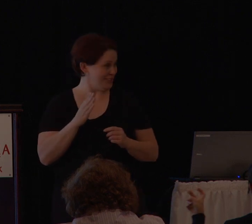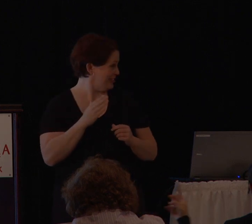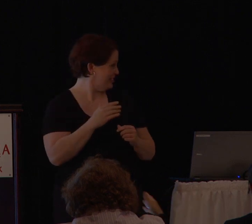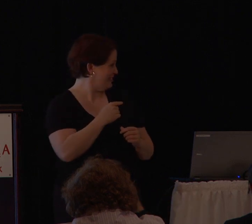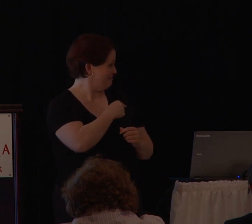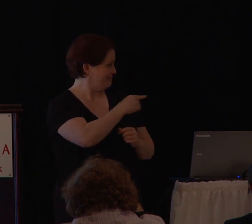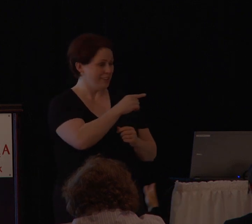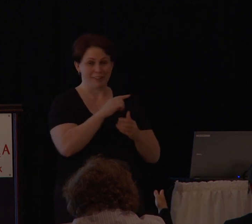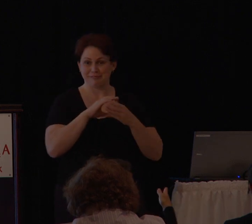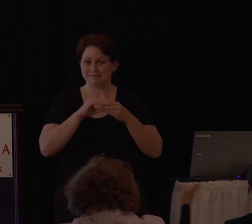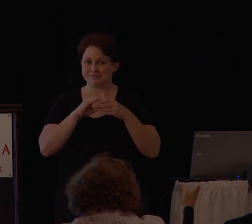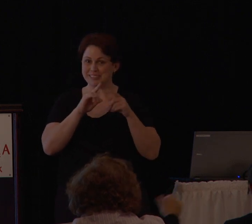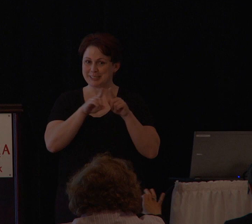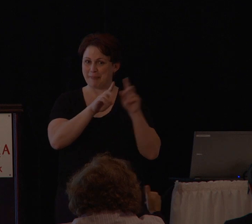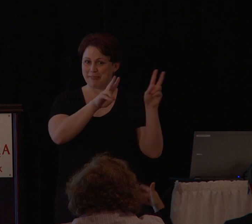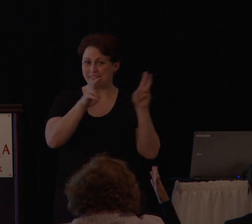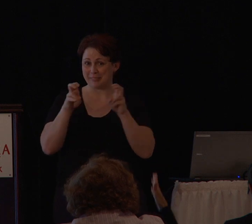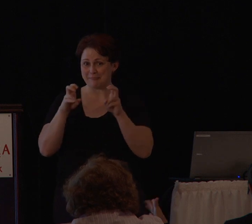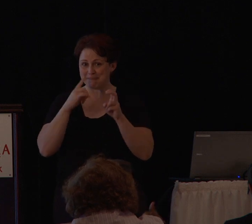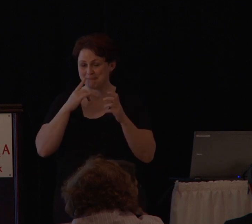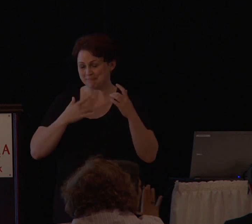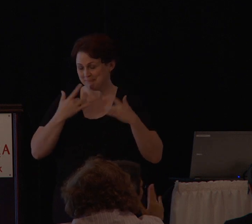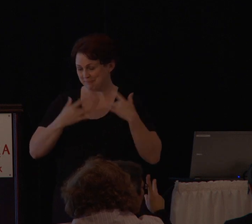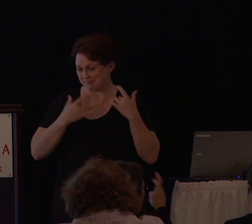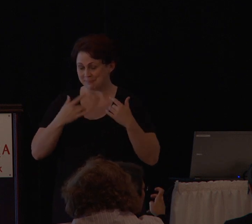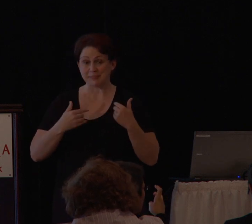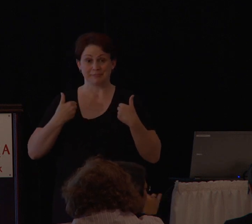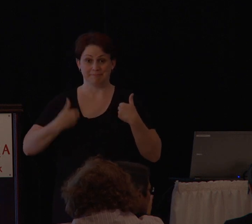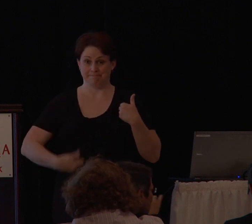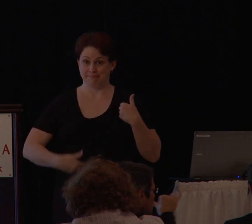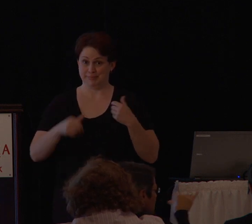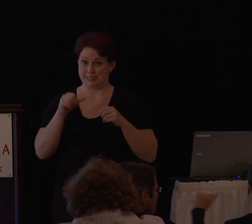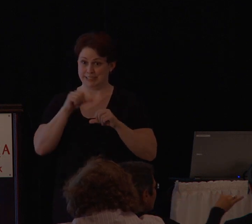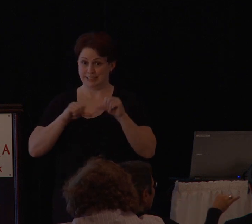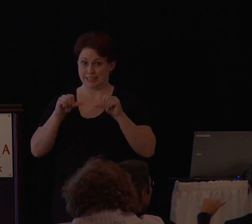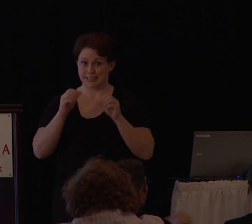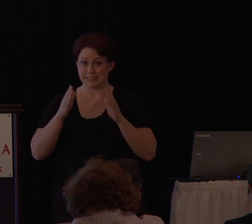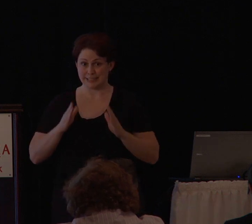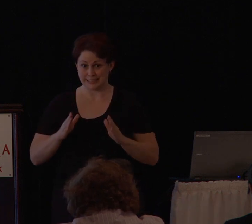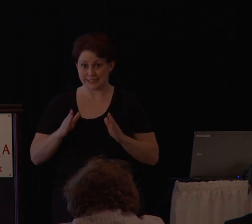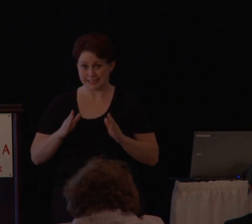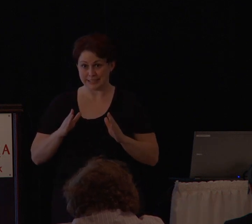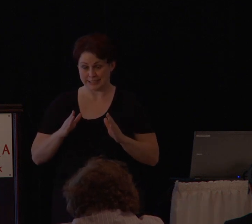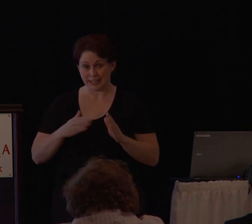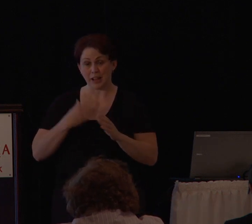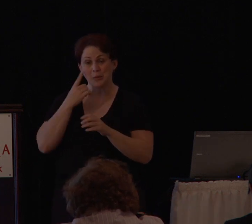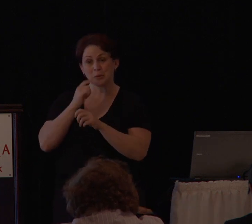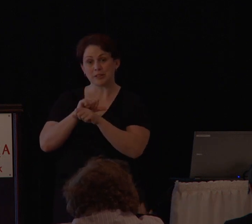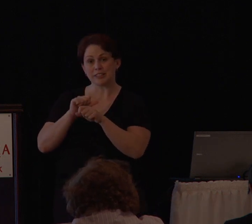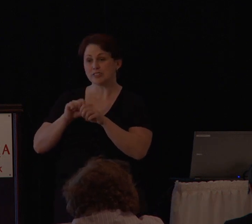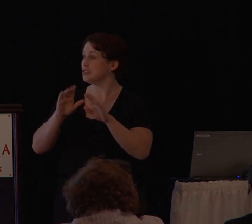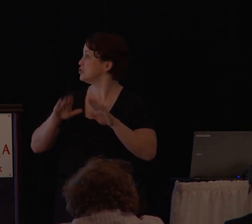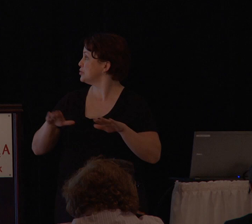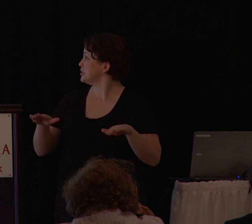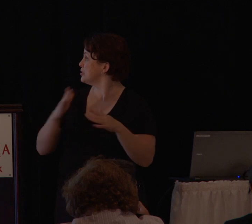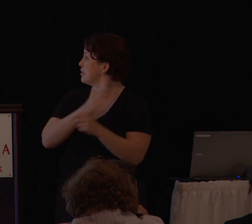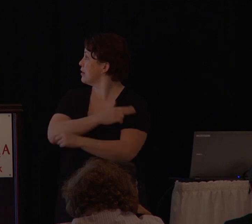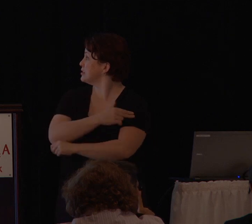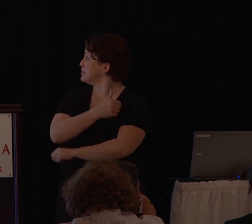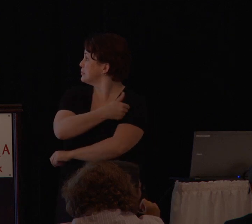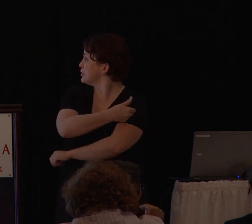similar theme. I'm a scientist at Holland Bloorview Children's Hospital, where